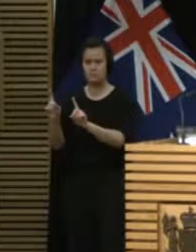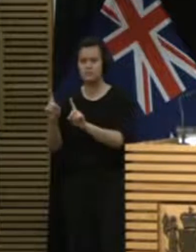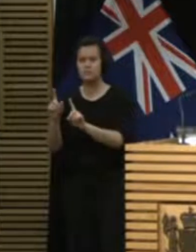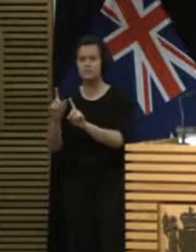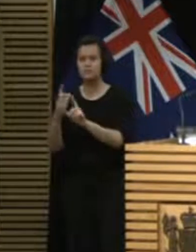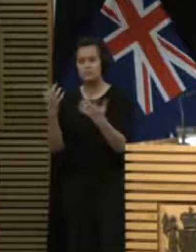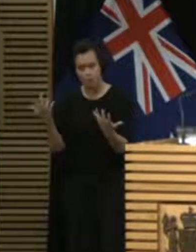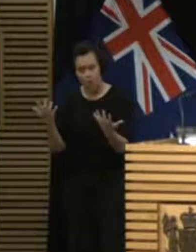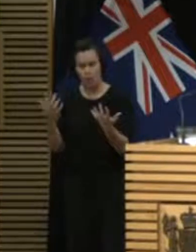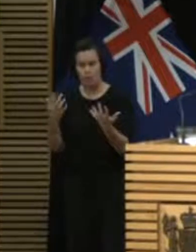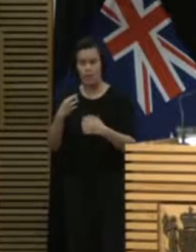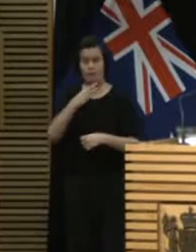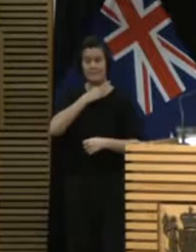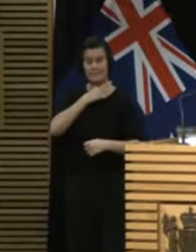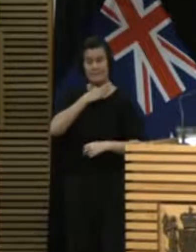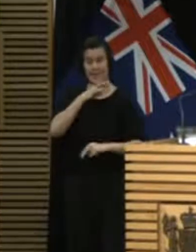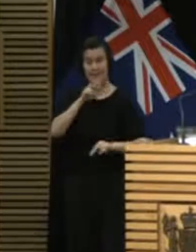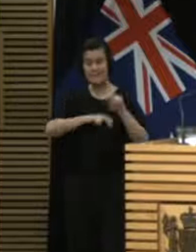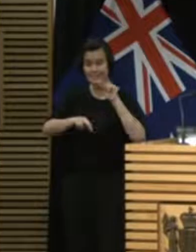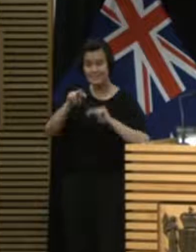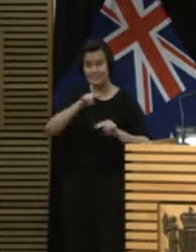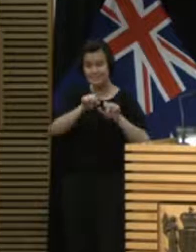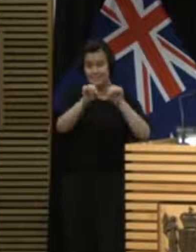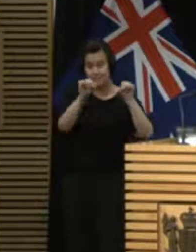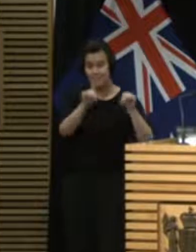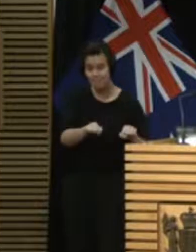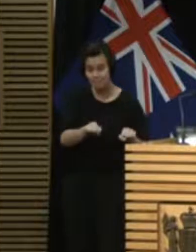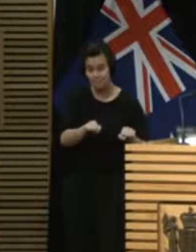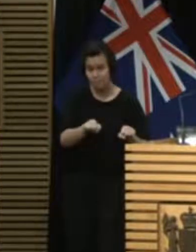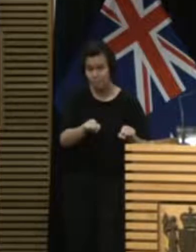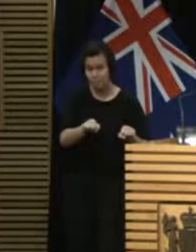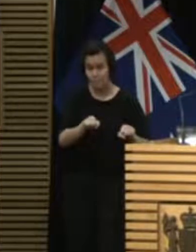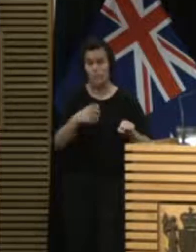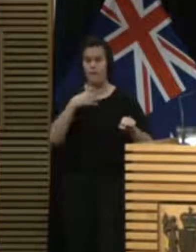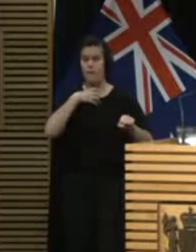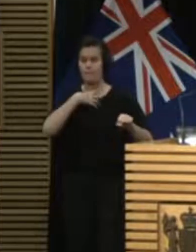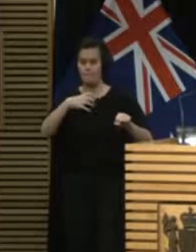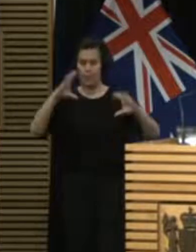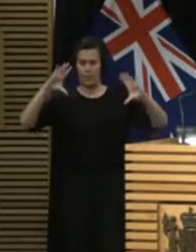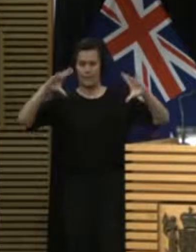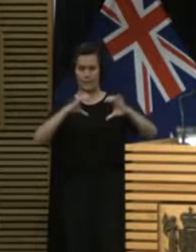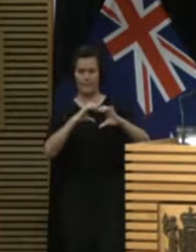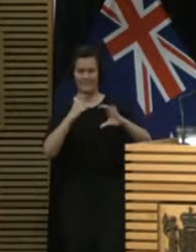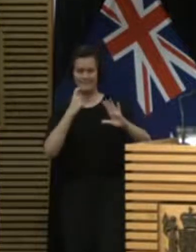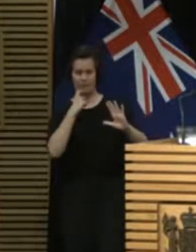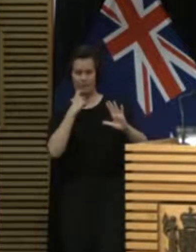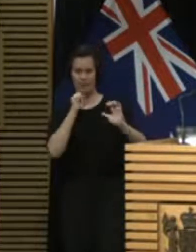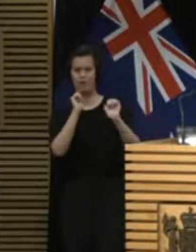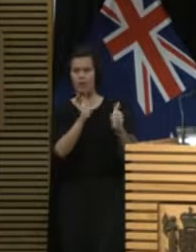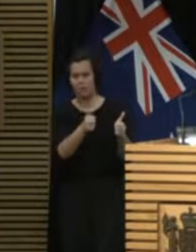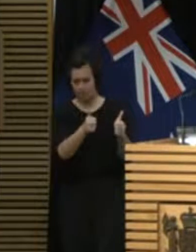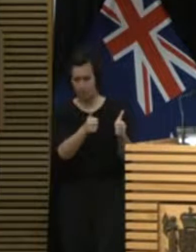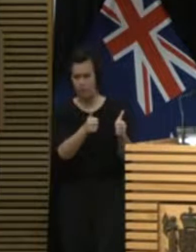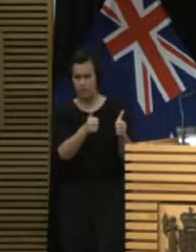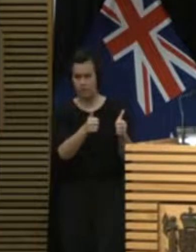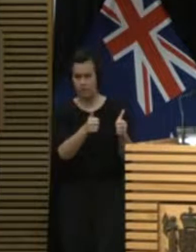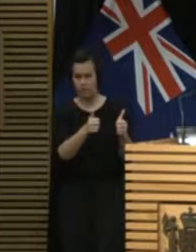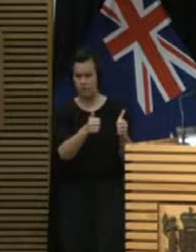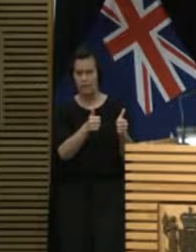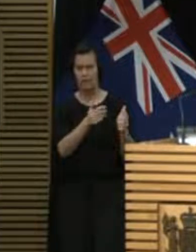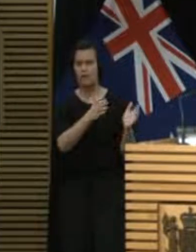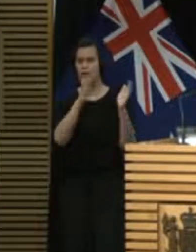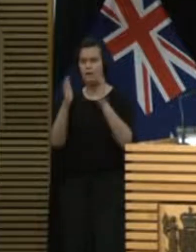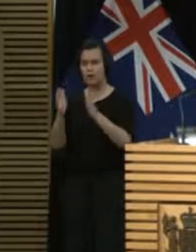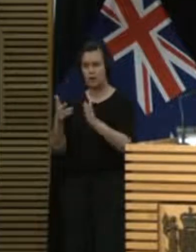simplified risk framework with a smaller number of defined factors to be considered, that will significantly reduce any risks in that